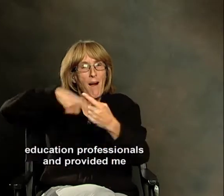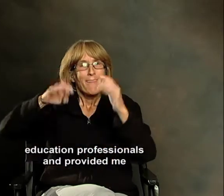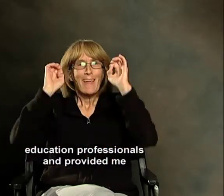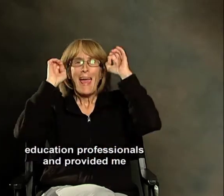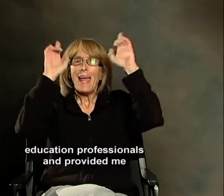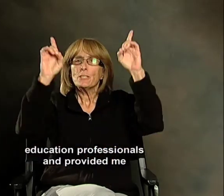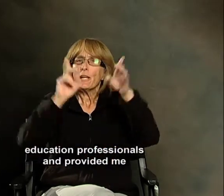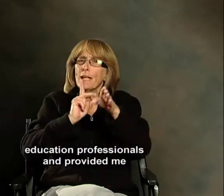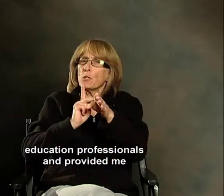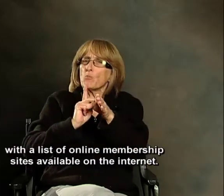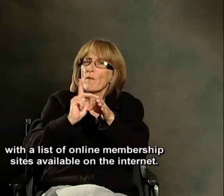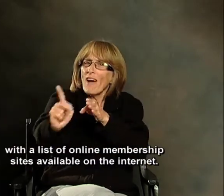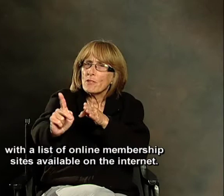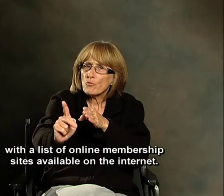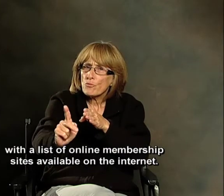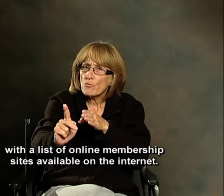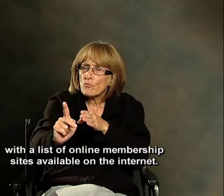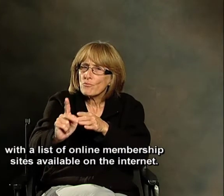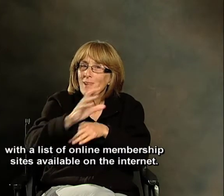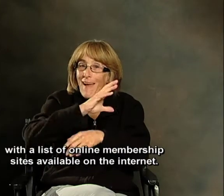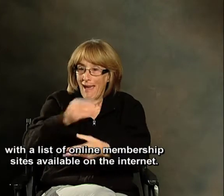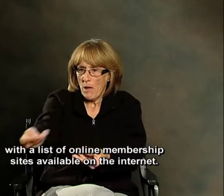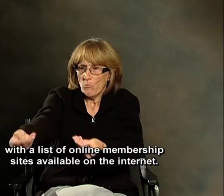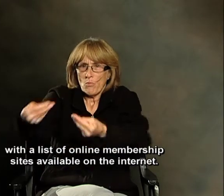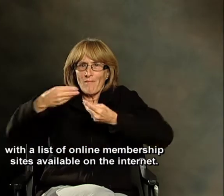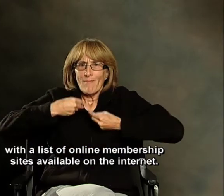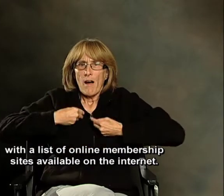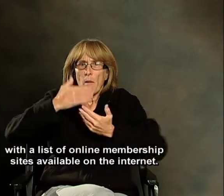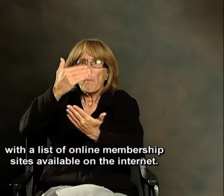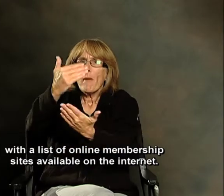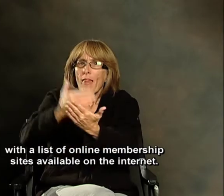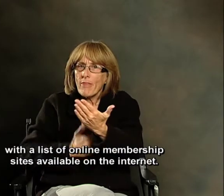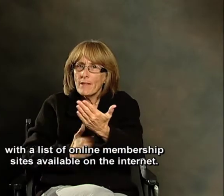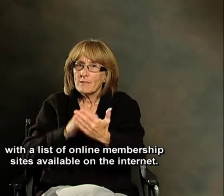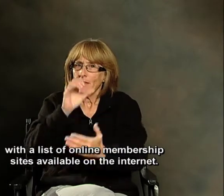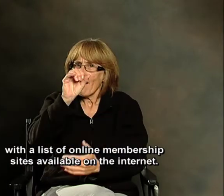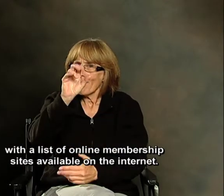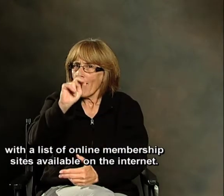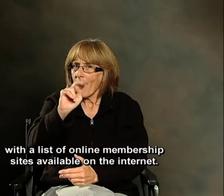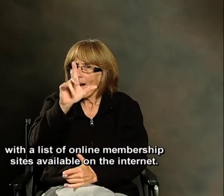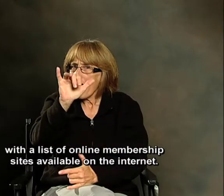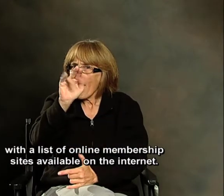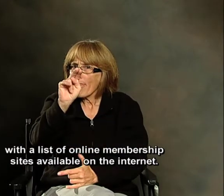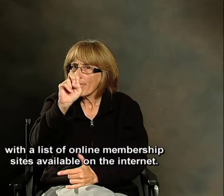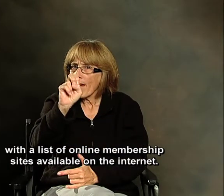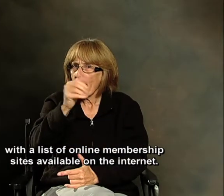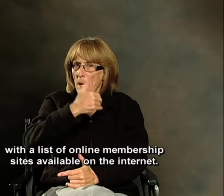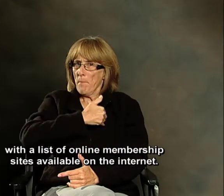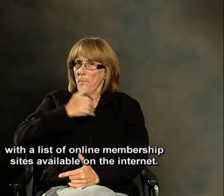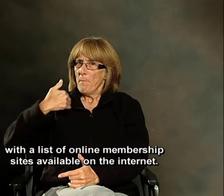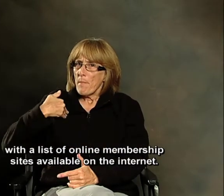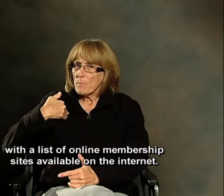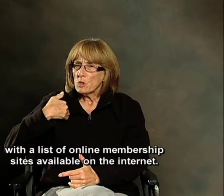education professionals and provided me with a list of online membership sites available on the internet.